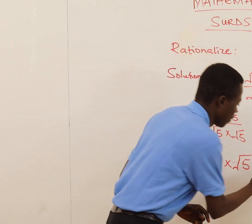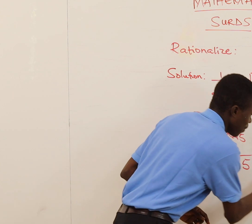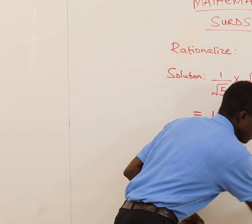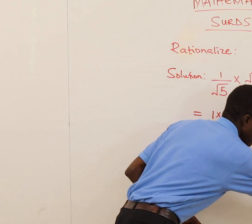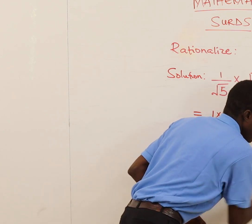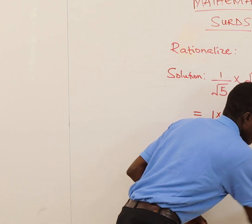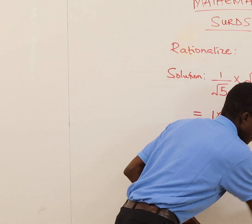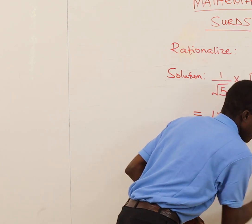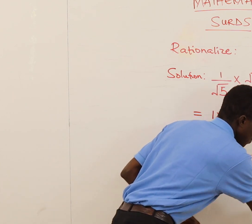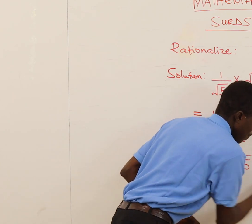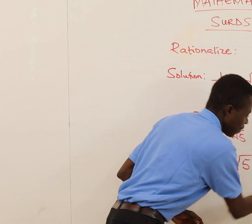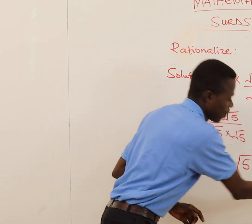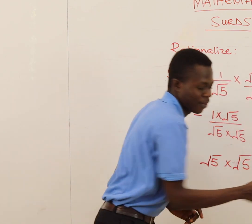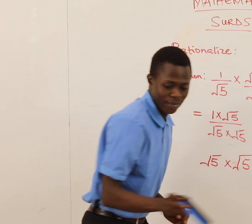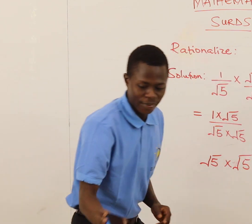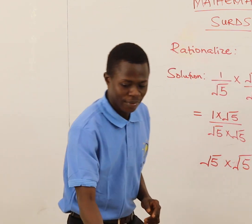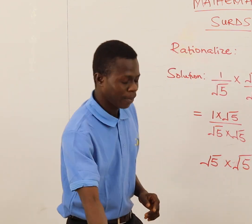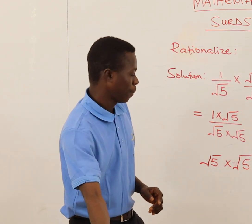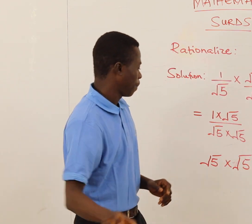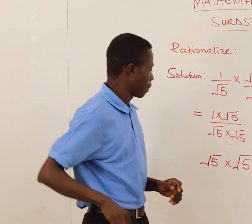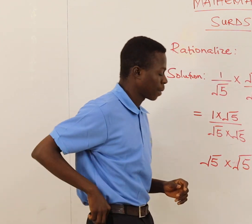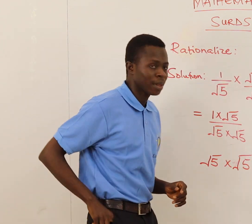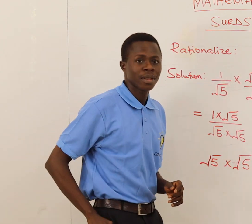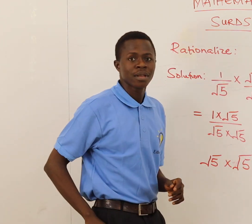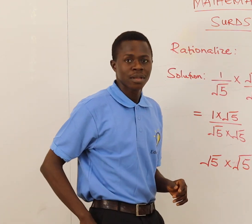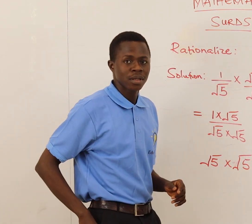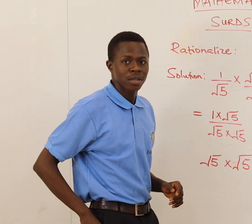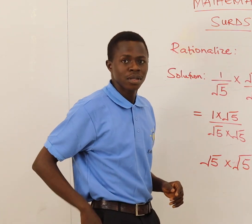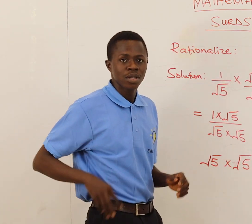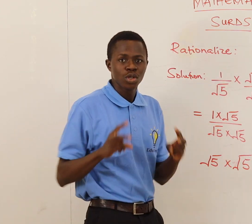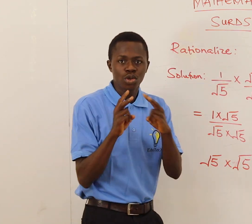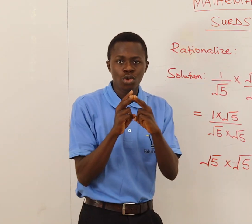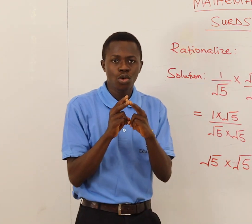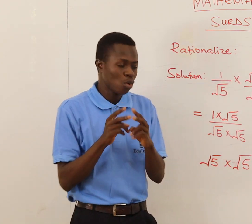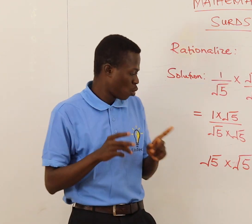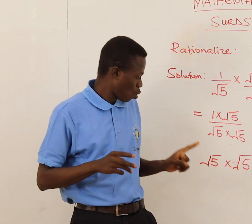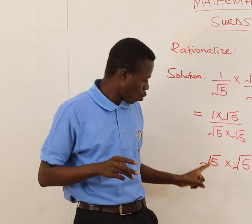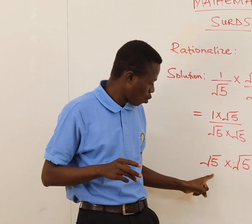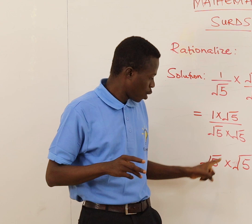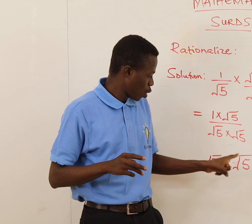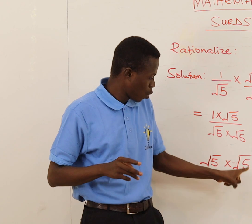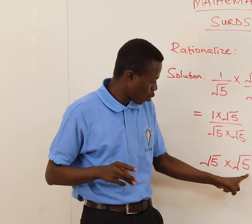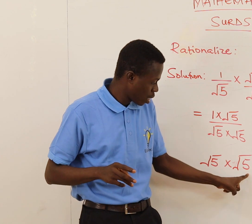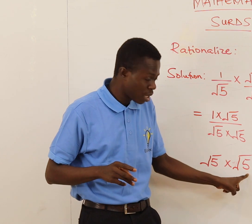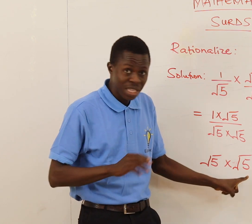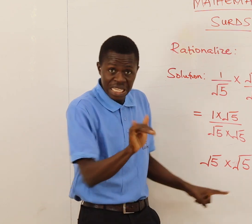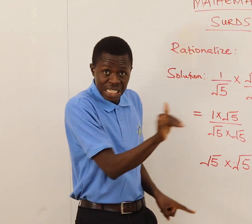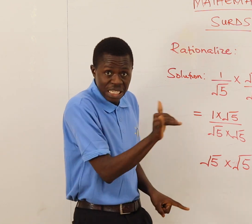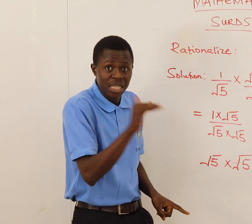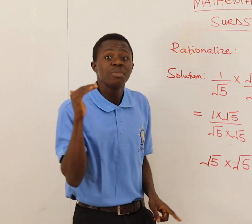let's try to apply that with regards to square root of 5 multiplied by square root of 5.